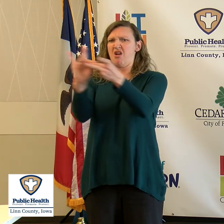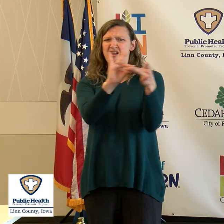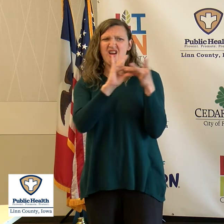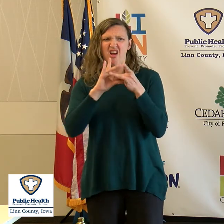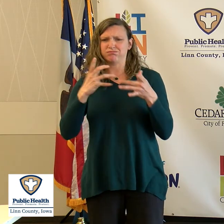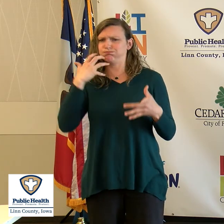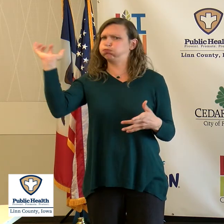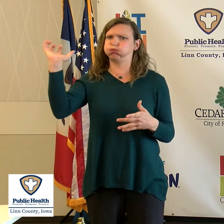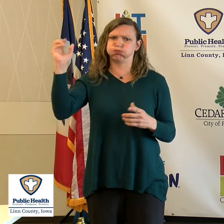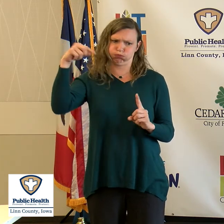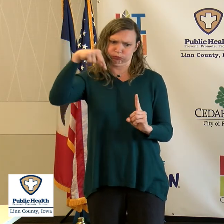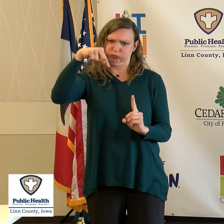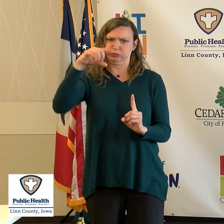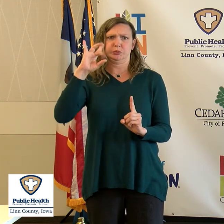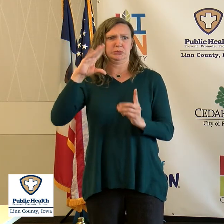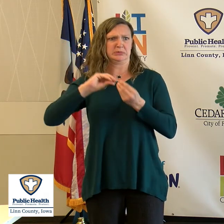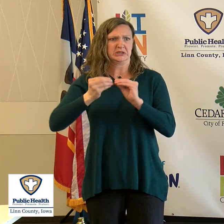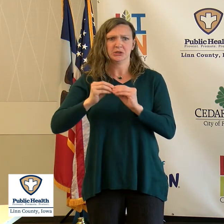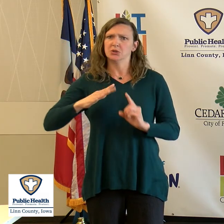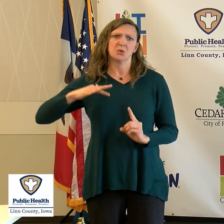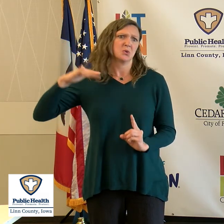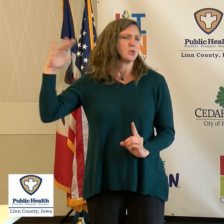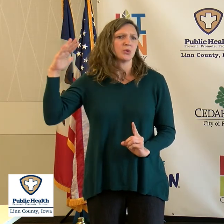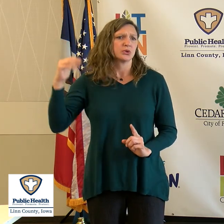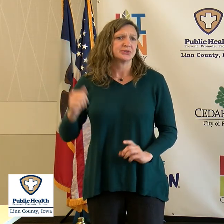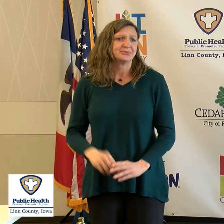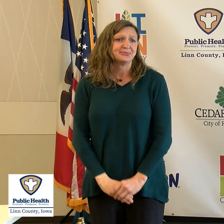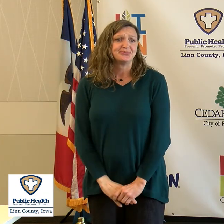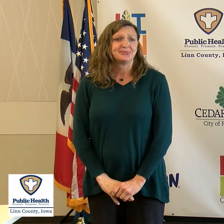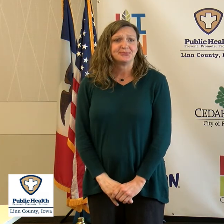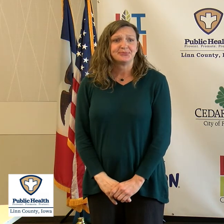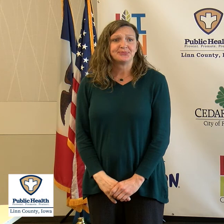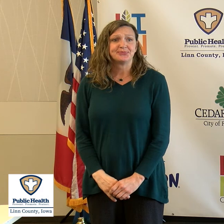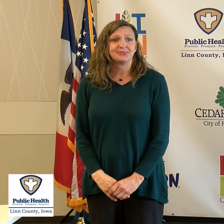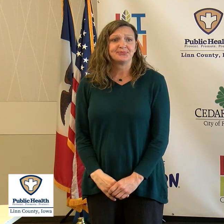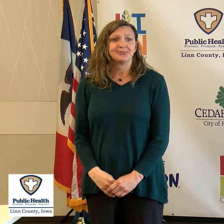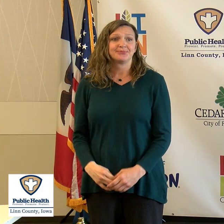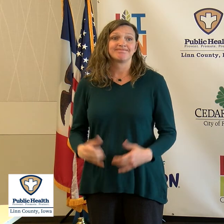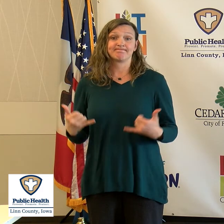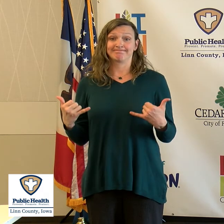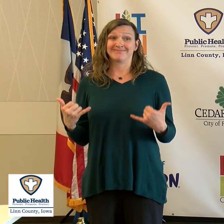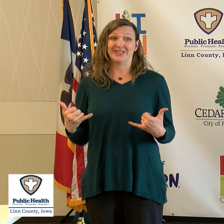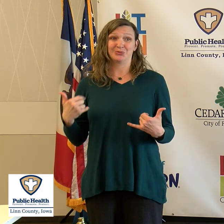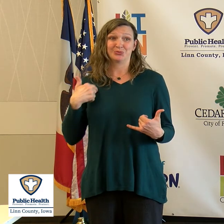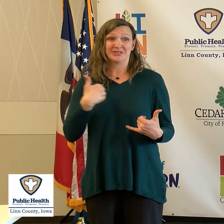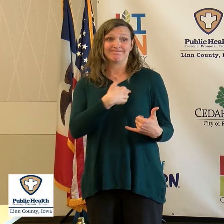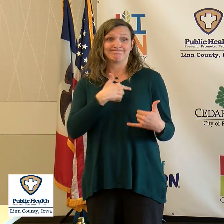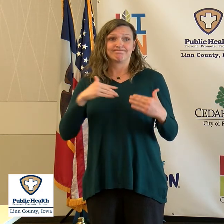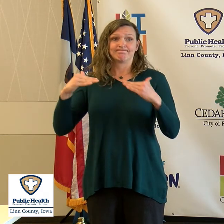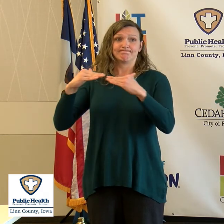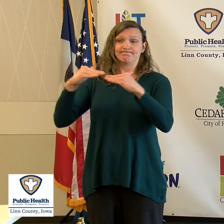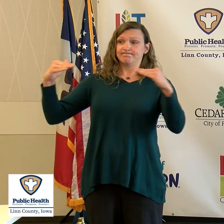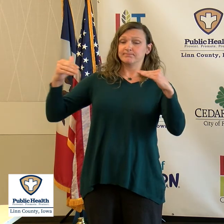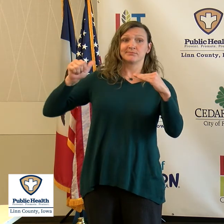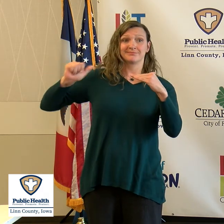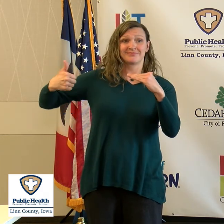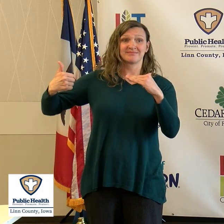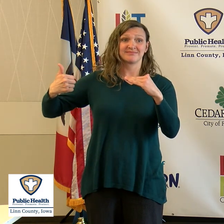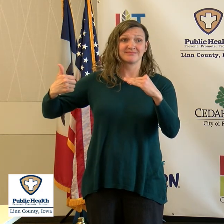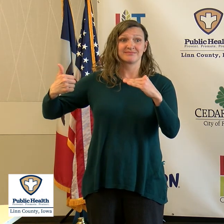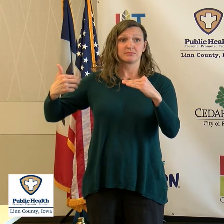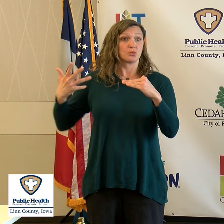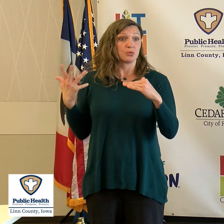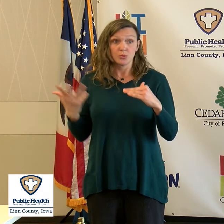10. What this means to me is that we have more work to do. Our goal now is to become a hotspot of